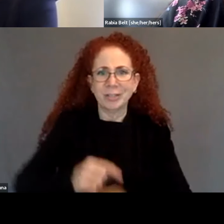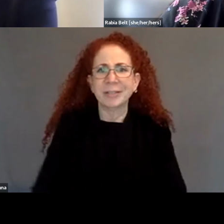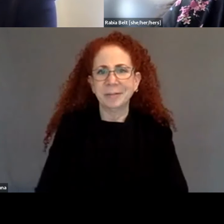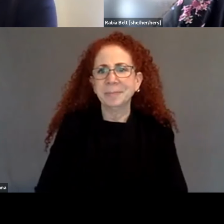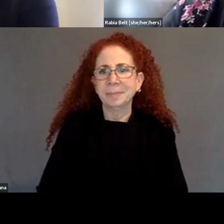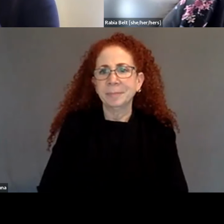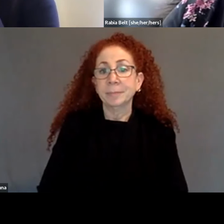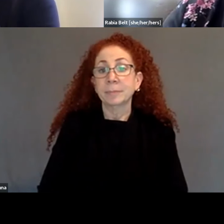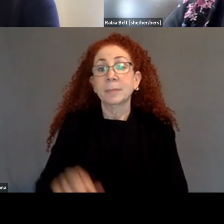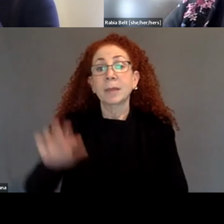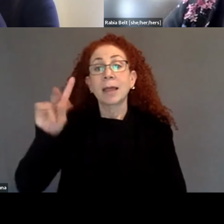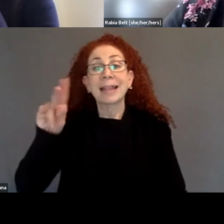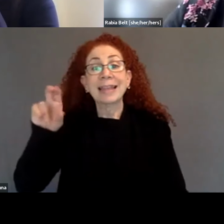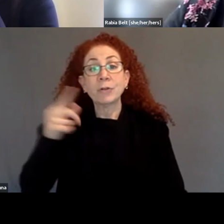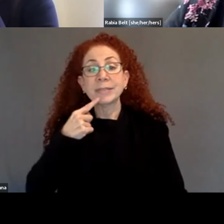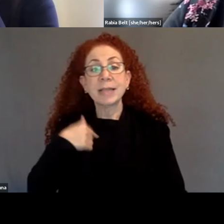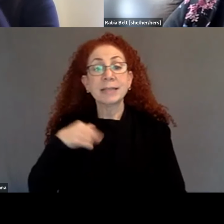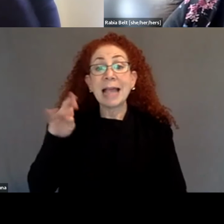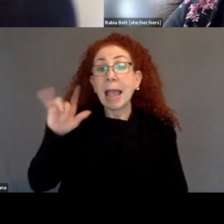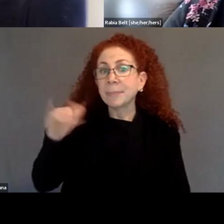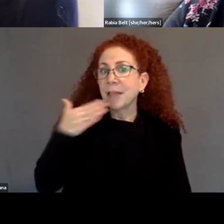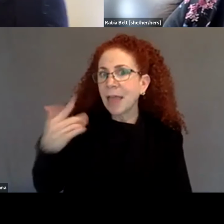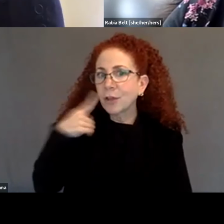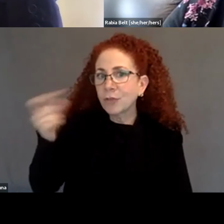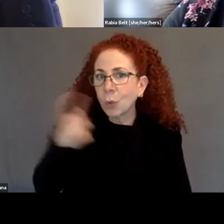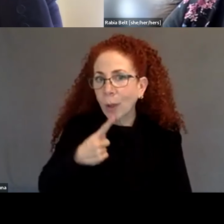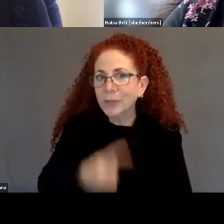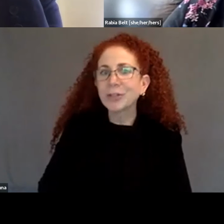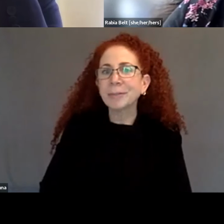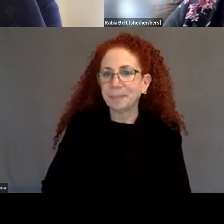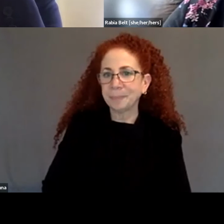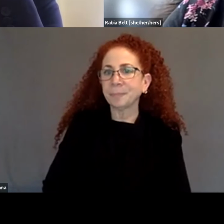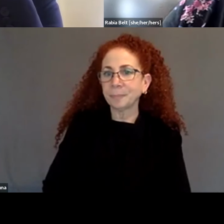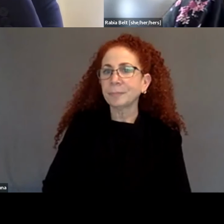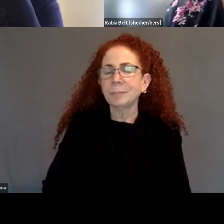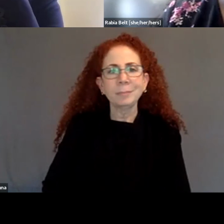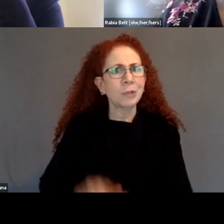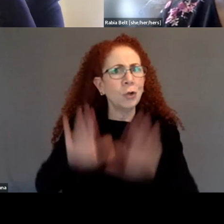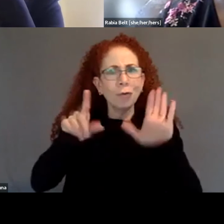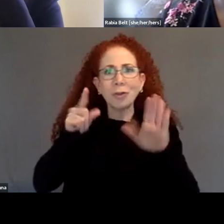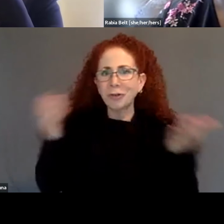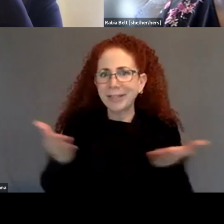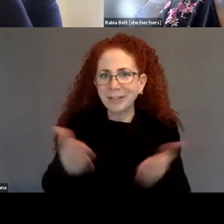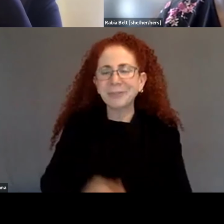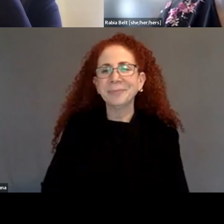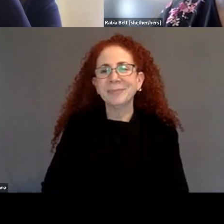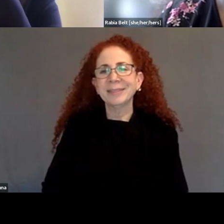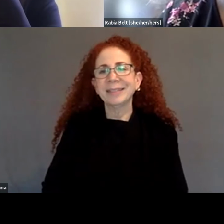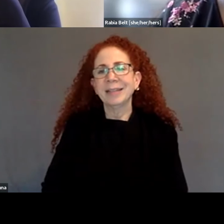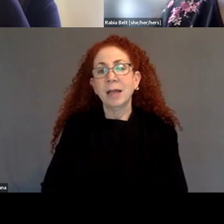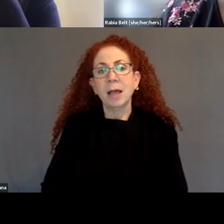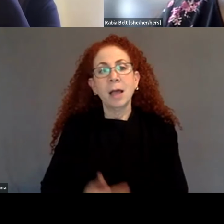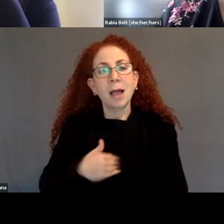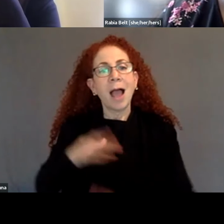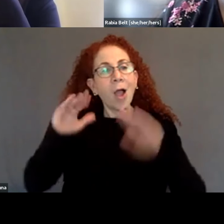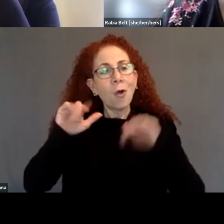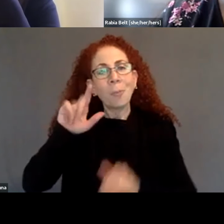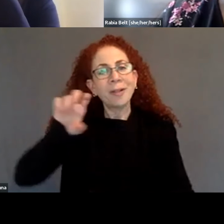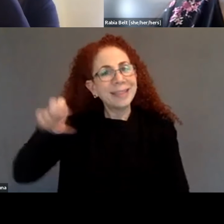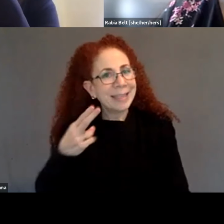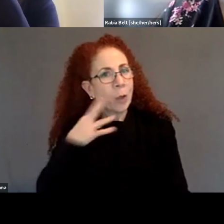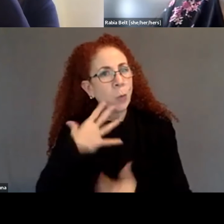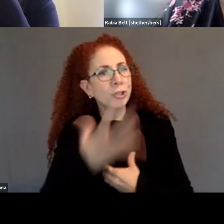I'll chime in briefly. Emily, thank you for the question and so great that you're here. And I hope that Leah Samples will also jump